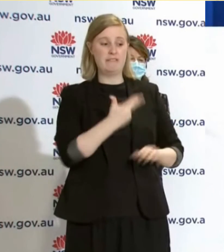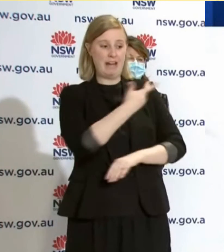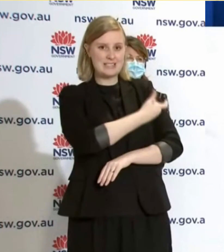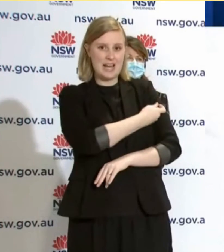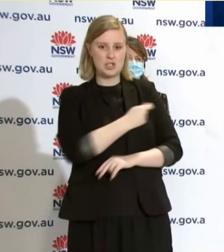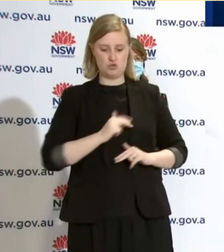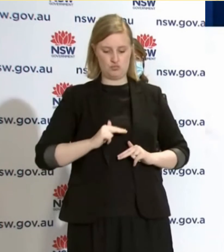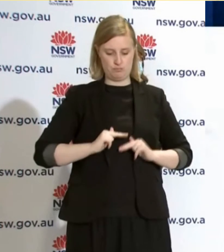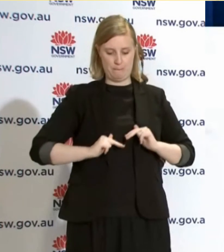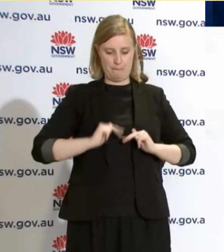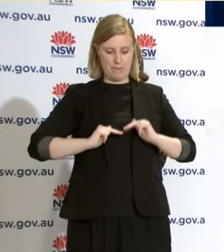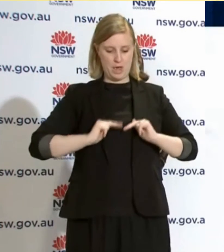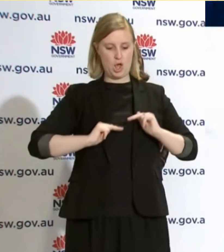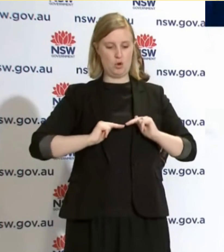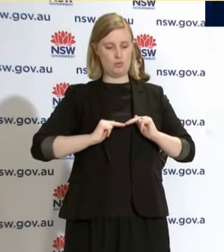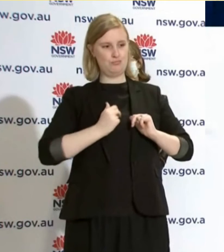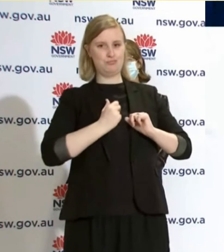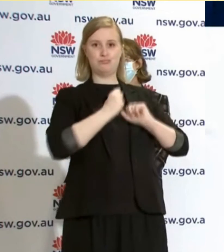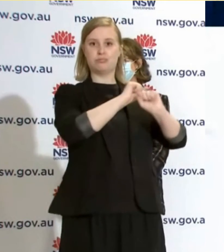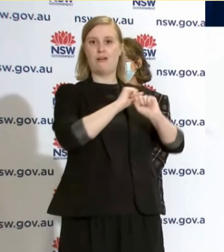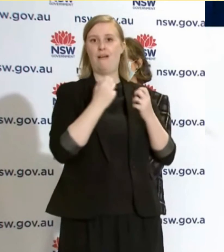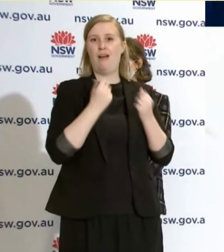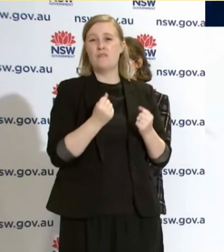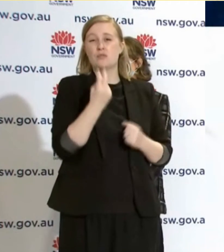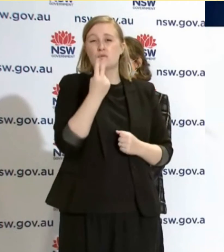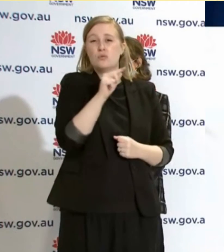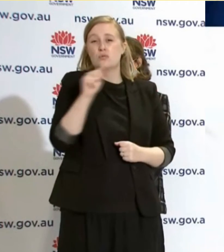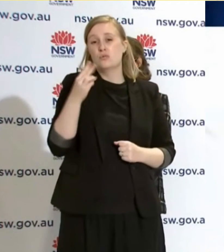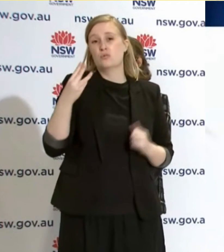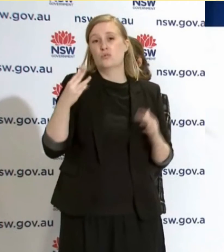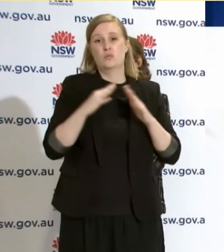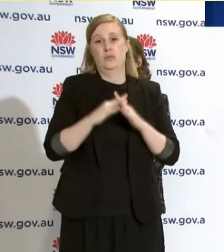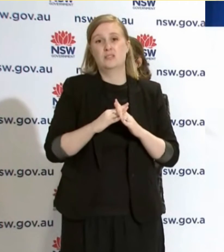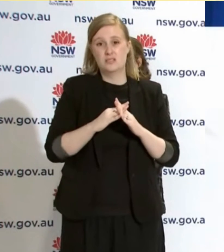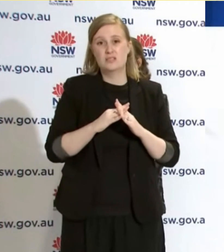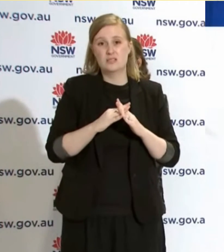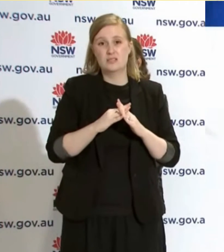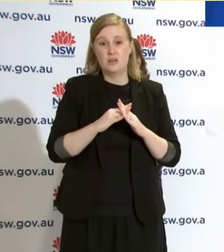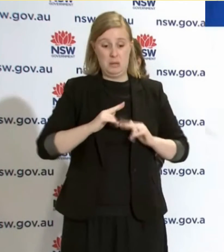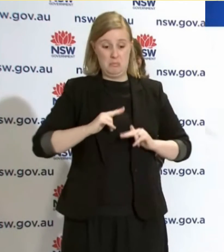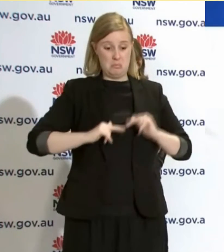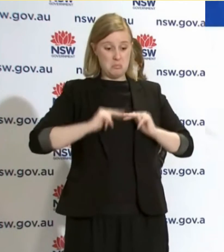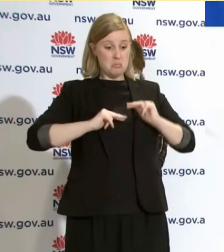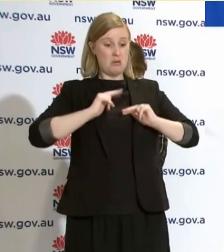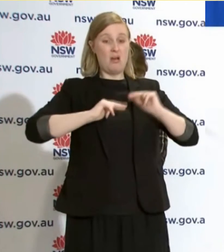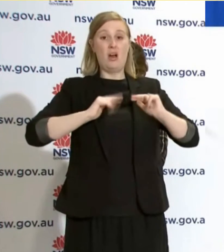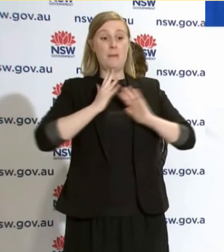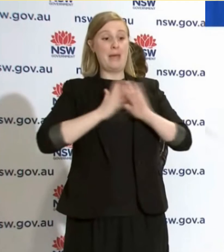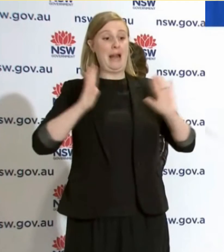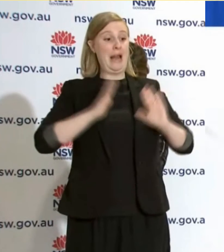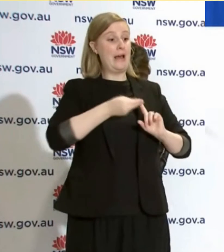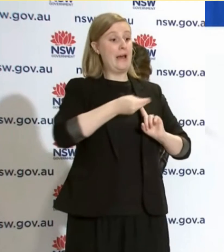work. And so the impact on transmission will not appear for 2